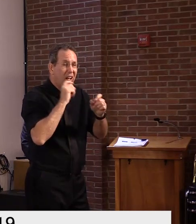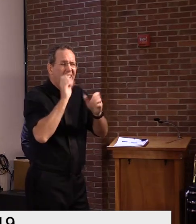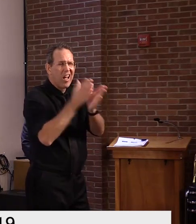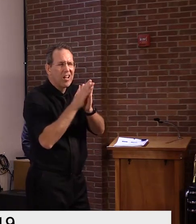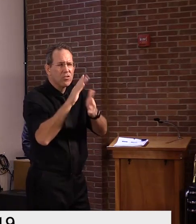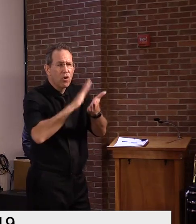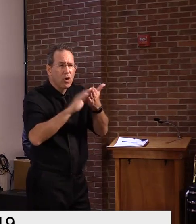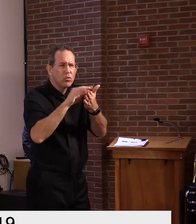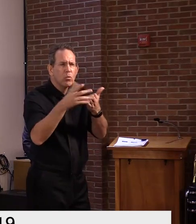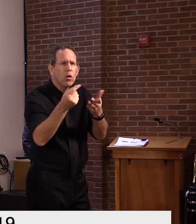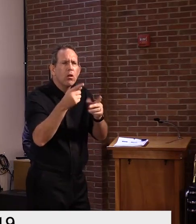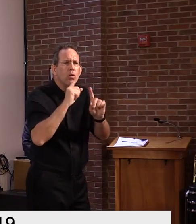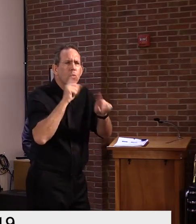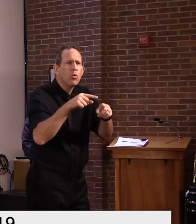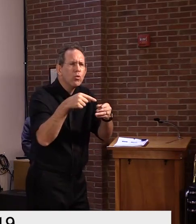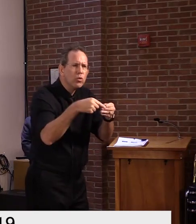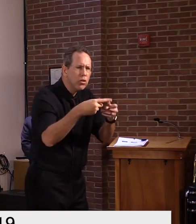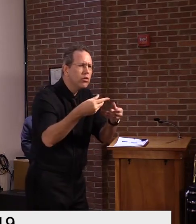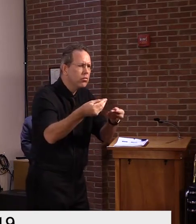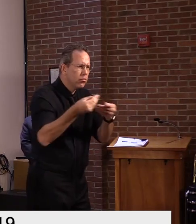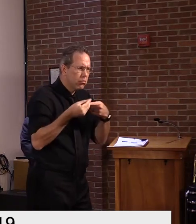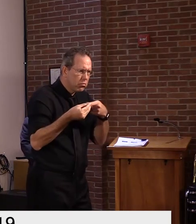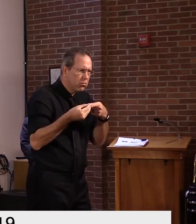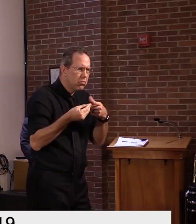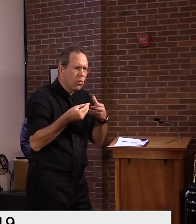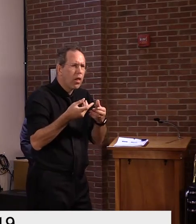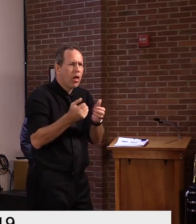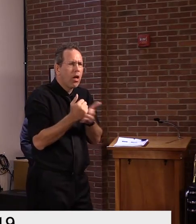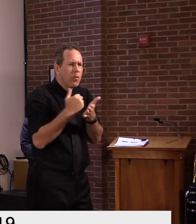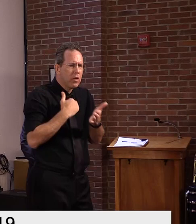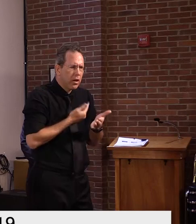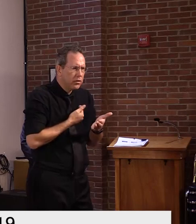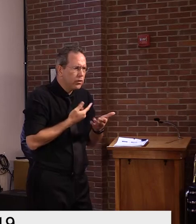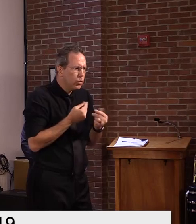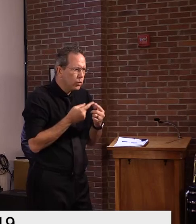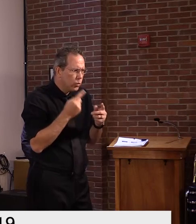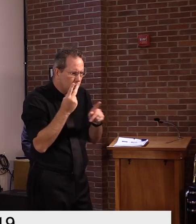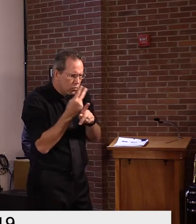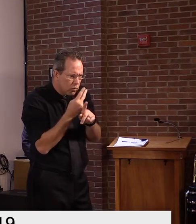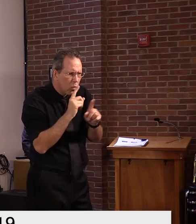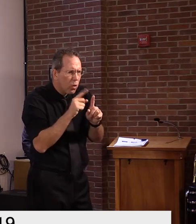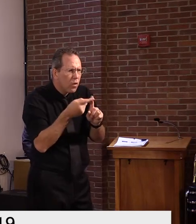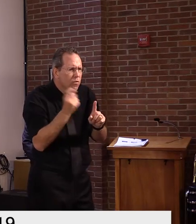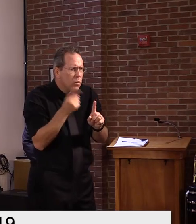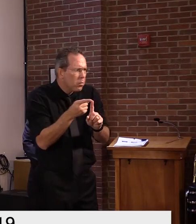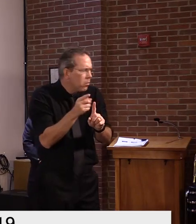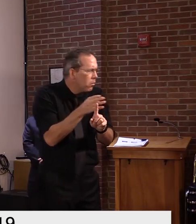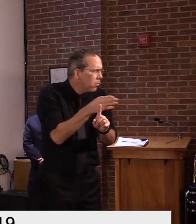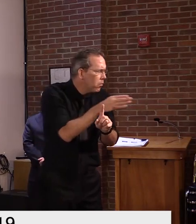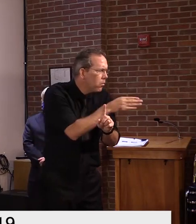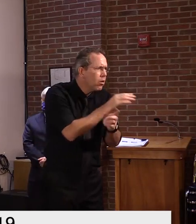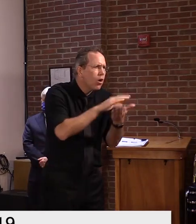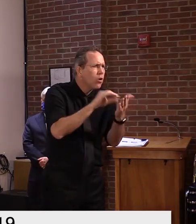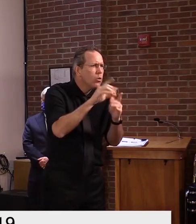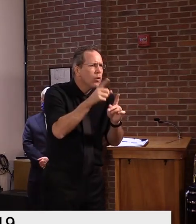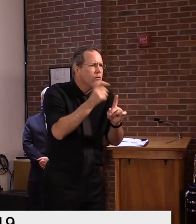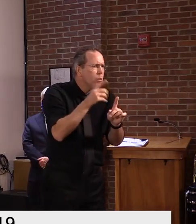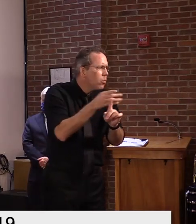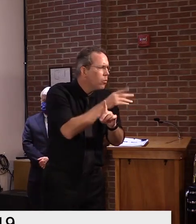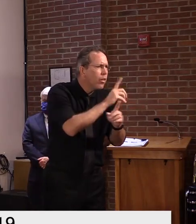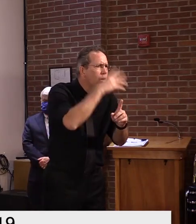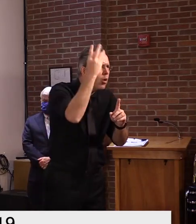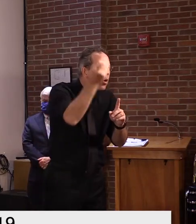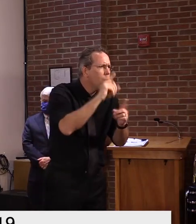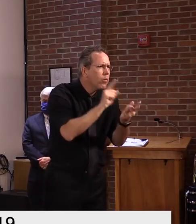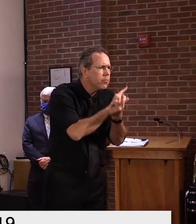help participate in the contact tracing. So either way, we'll have a good handle on cases that are college cases